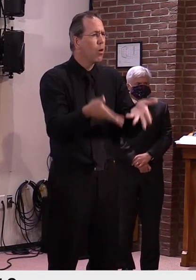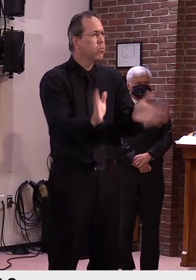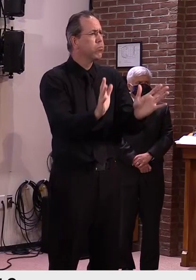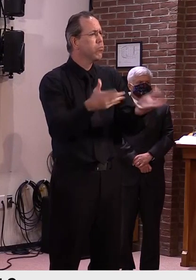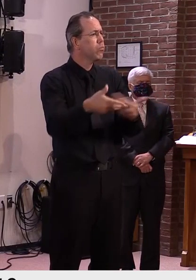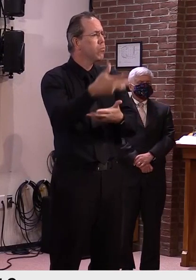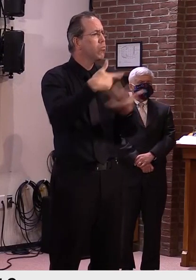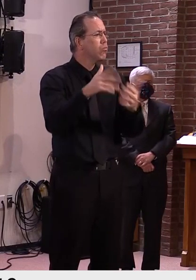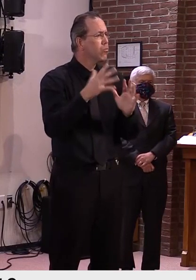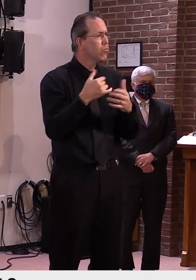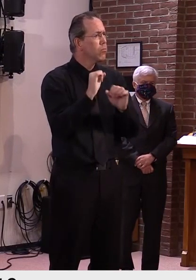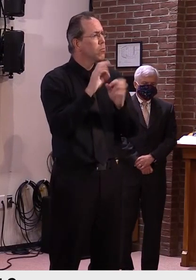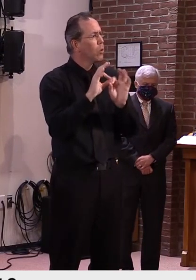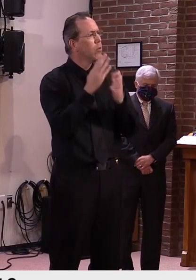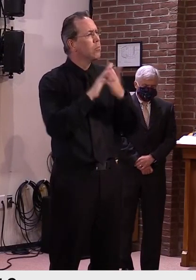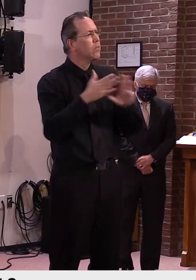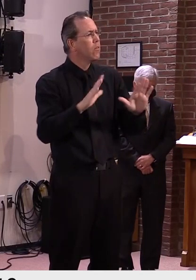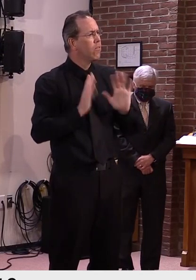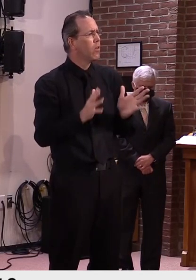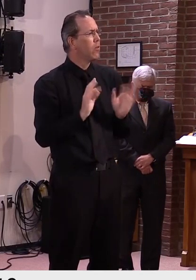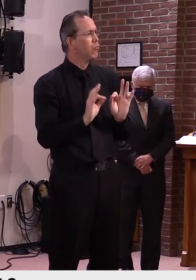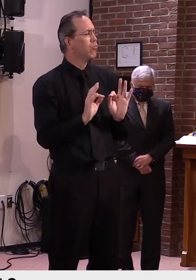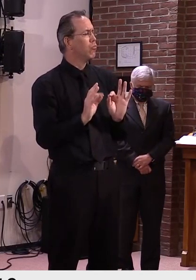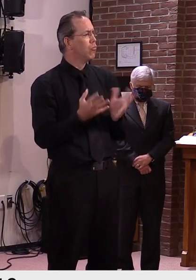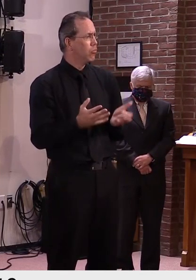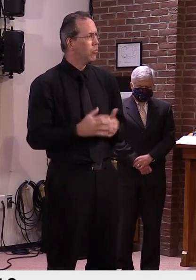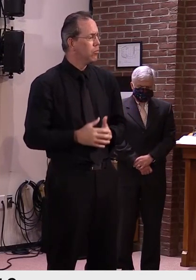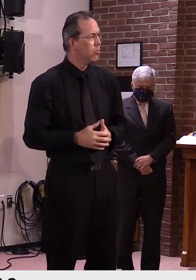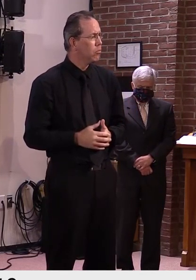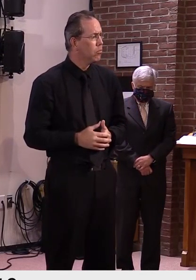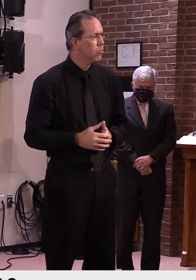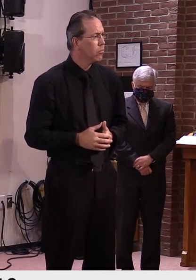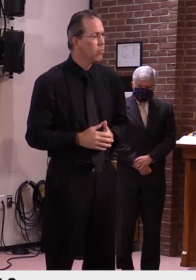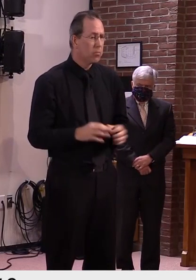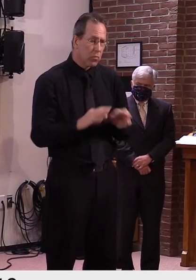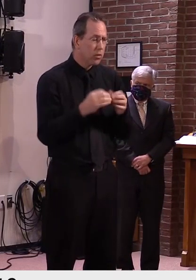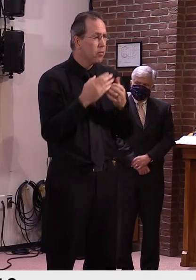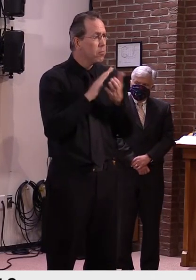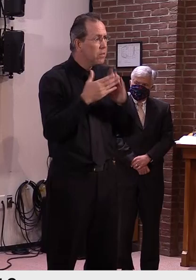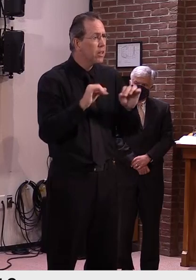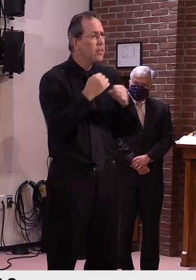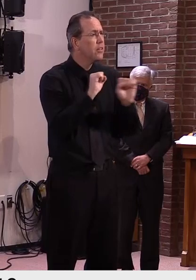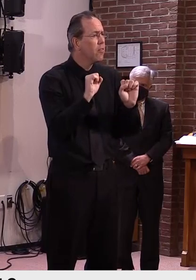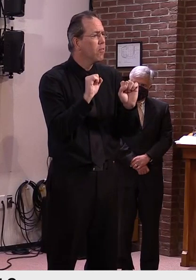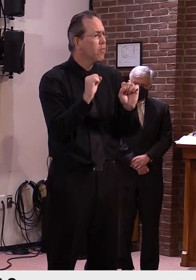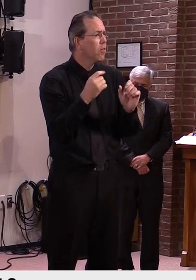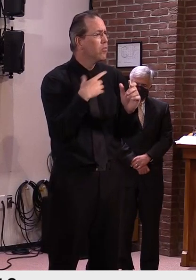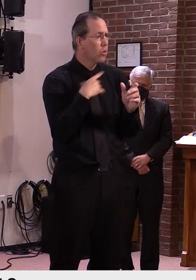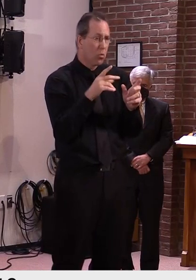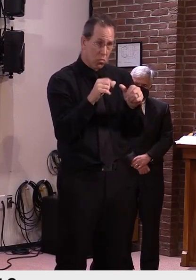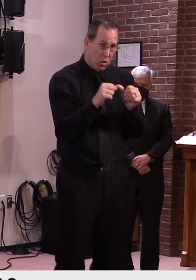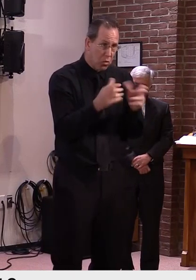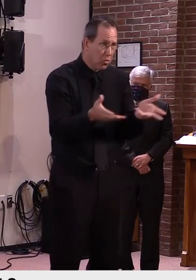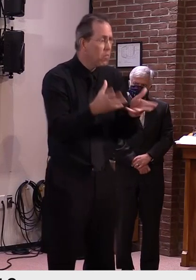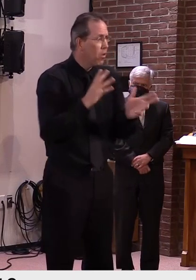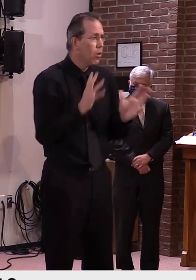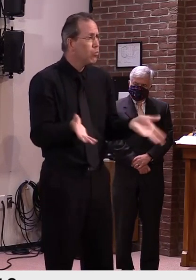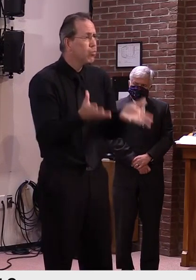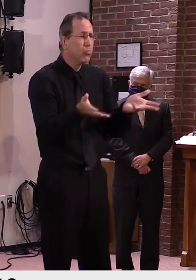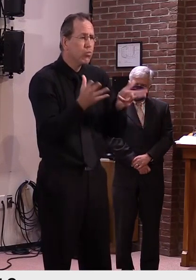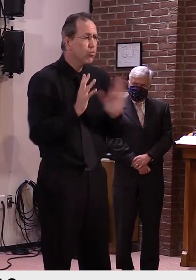to utilize their freedom of speech, but to do it in a safe manner. I think that's the point, and we'll continue to if we hear